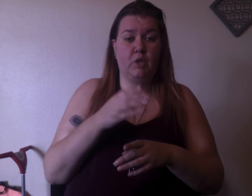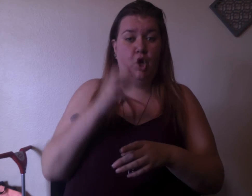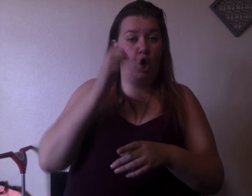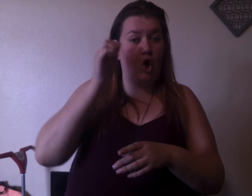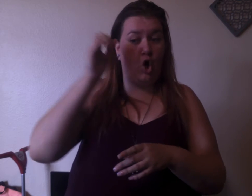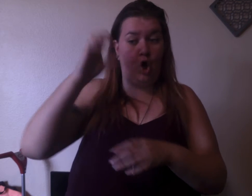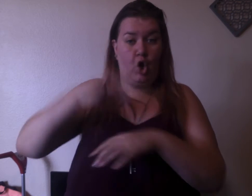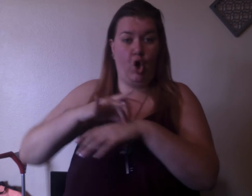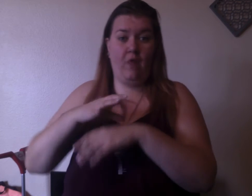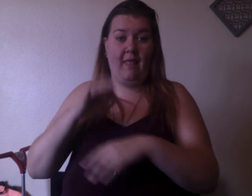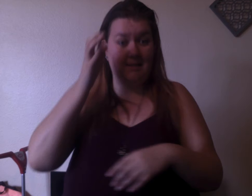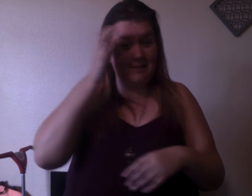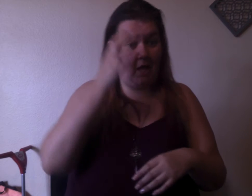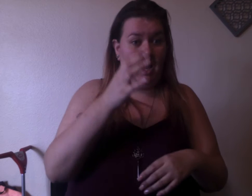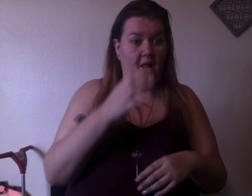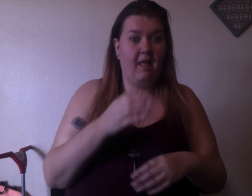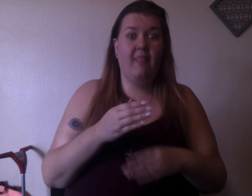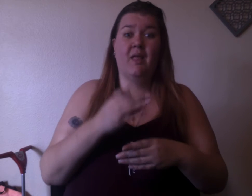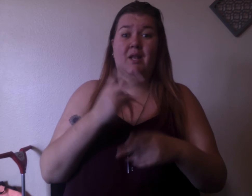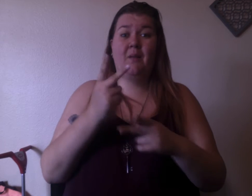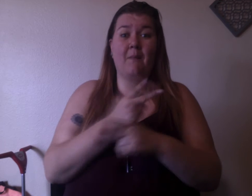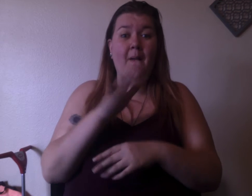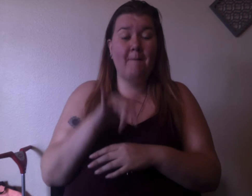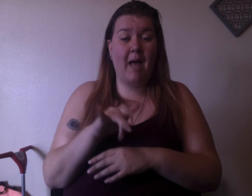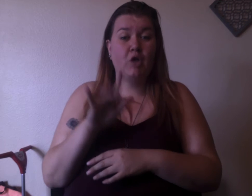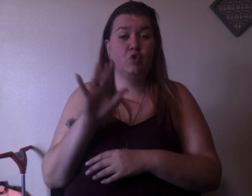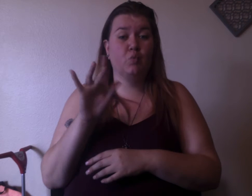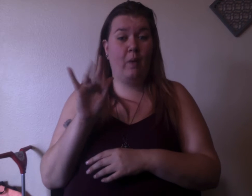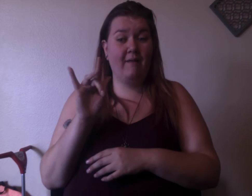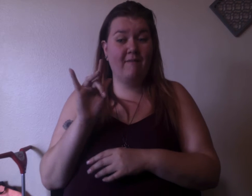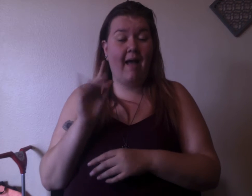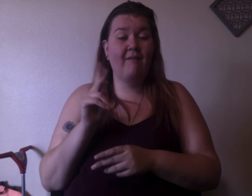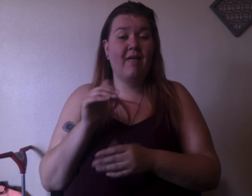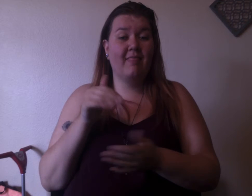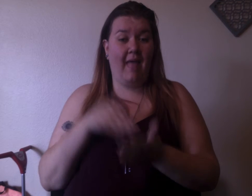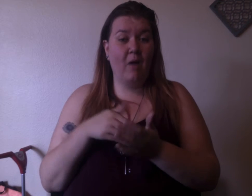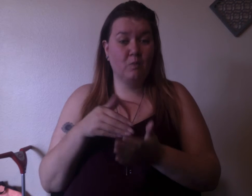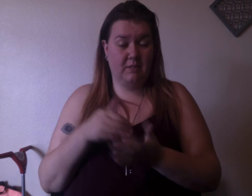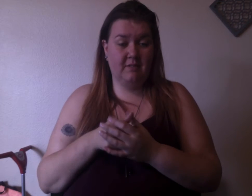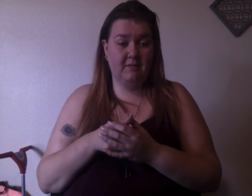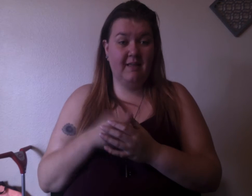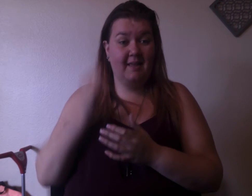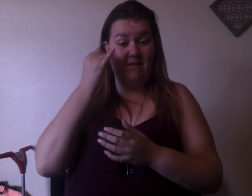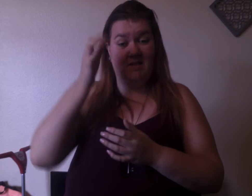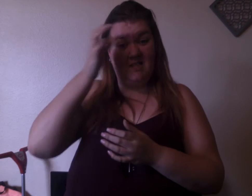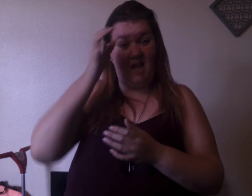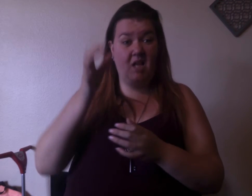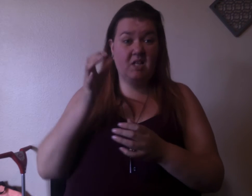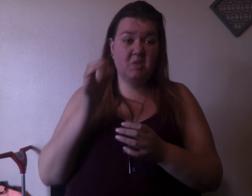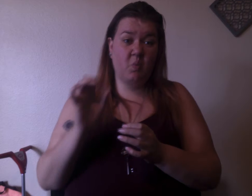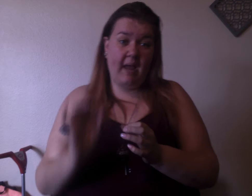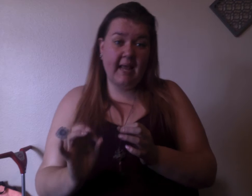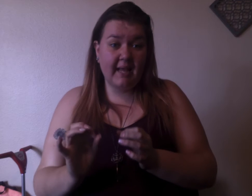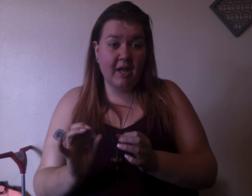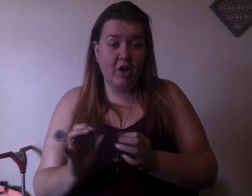that distance by 25,000. So if the sun is right here, our nearest star will